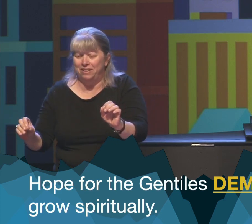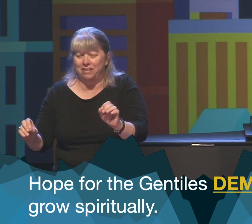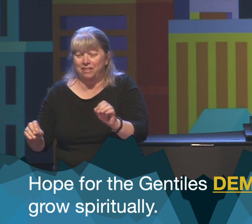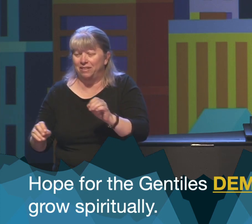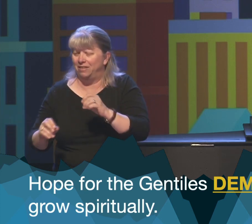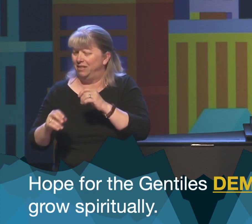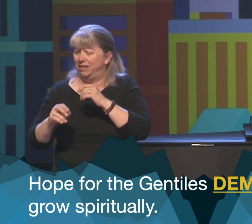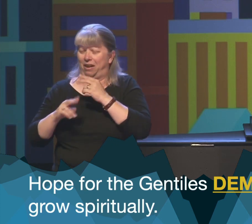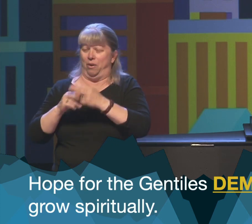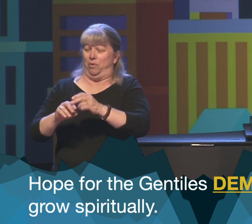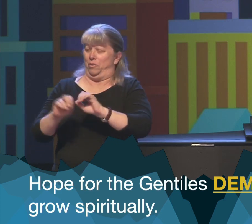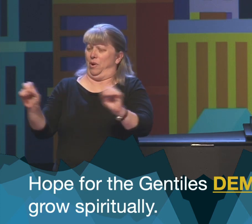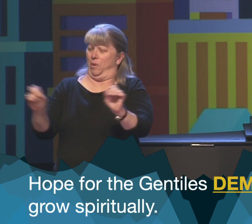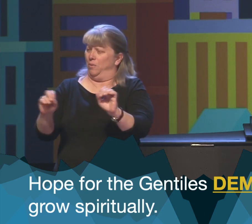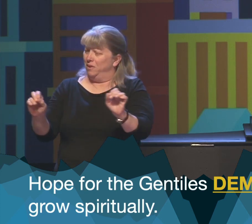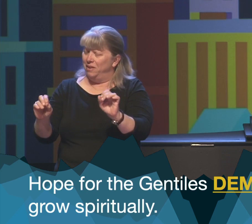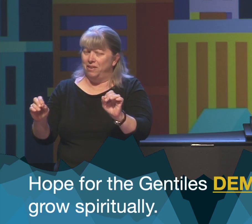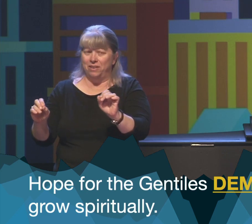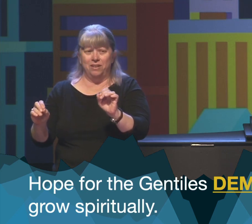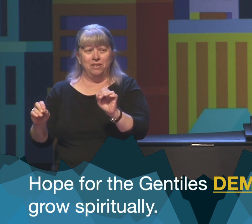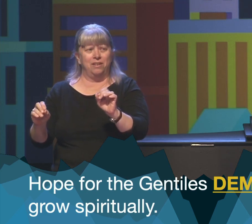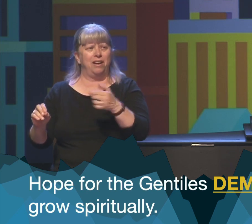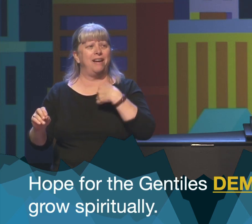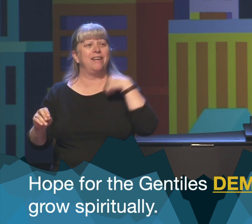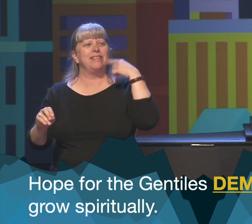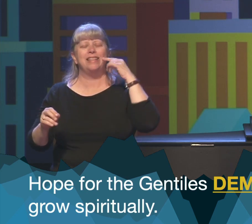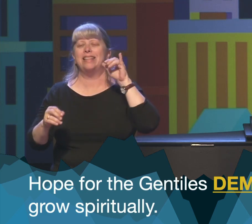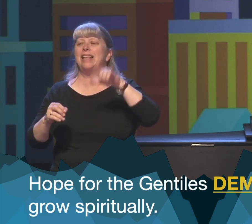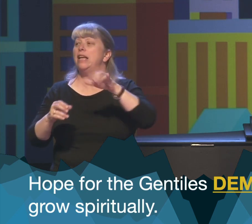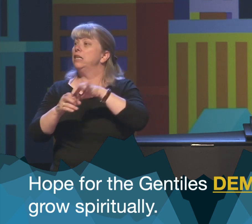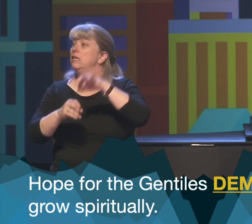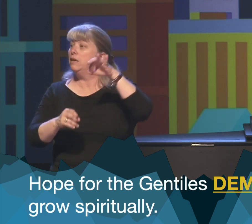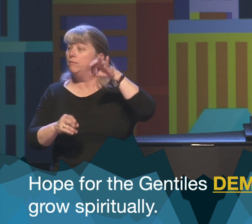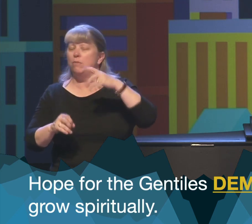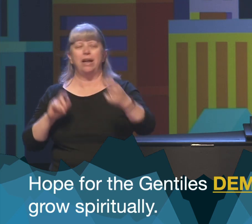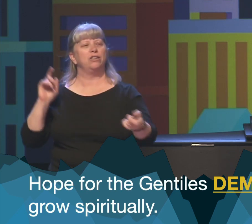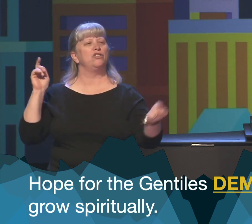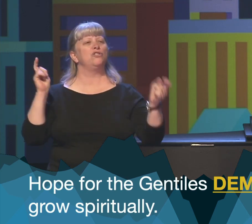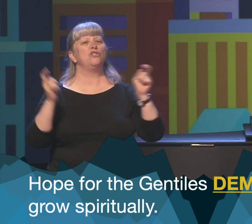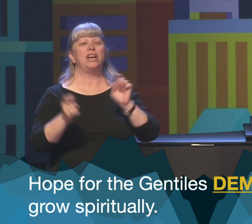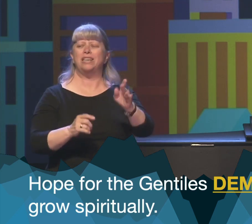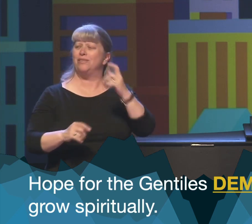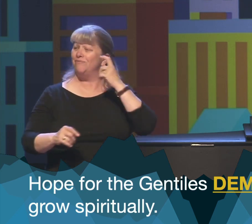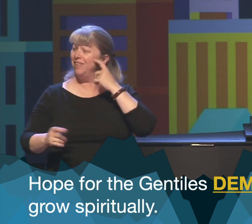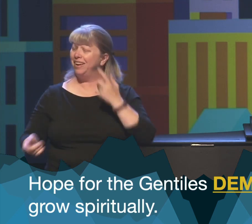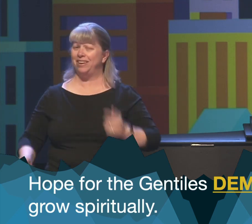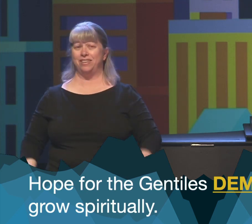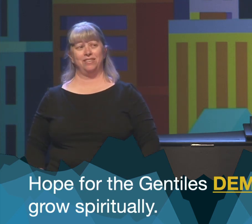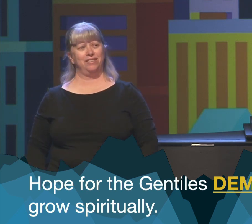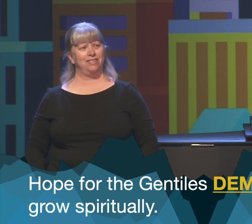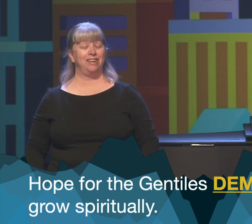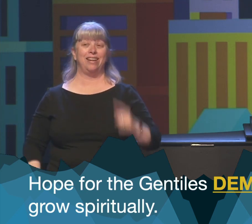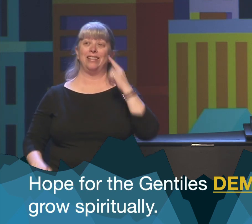anybody that I've made. Like that spiritual growth, he had to change his mind. And I think the same is true